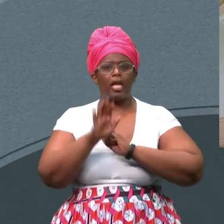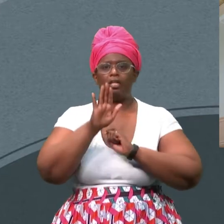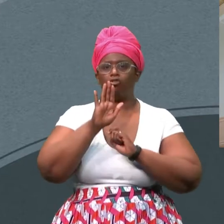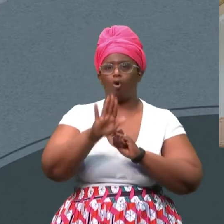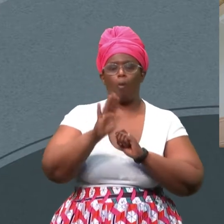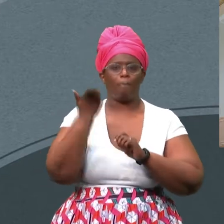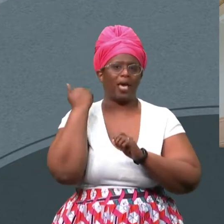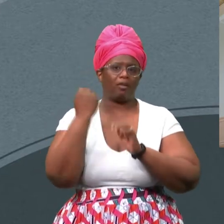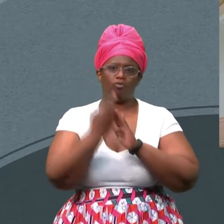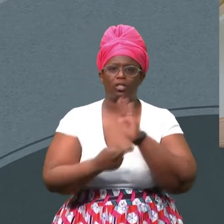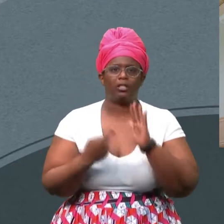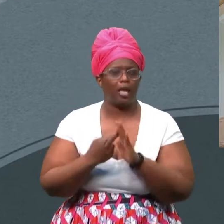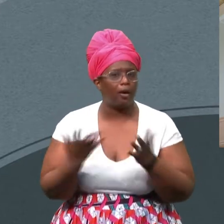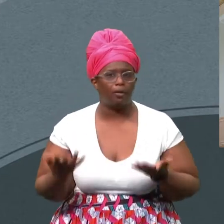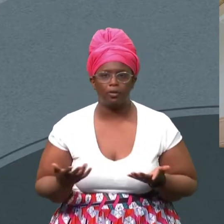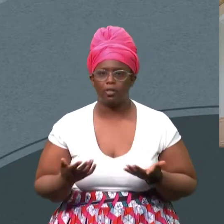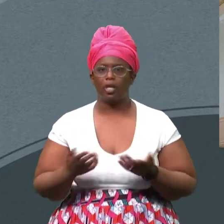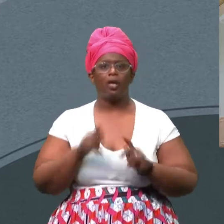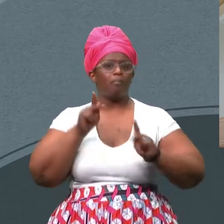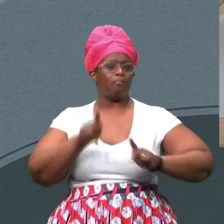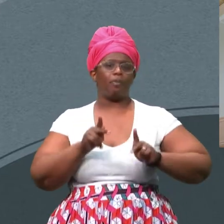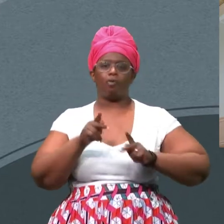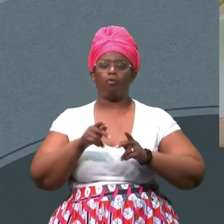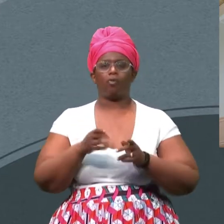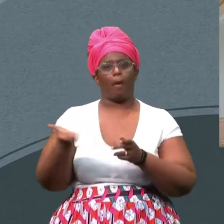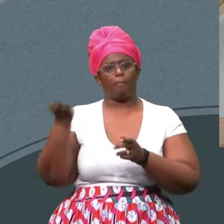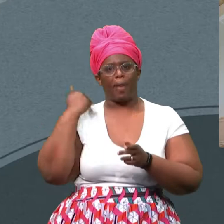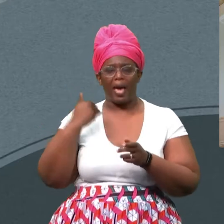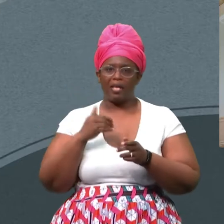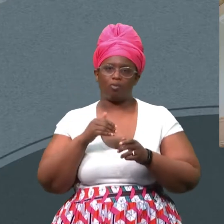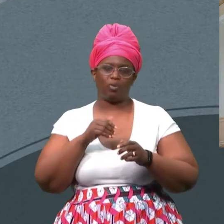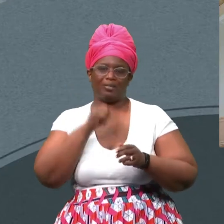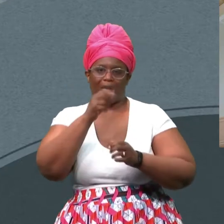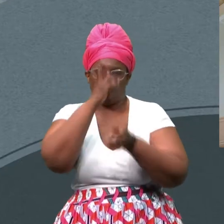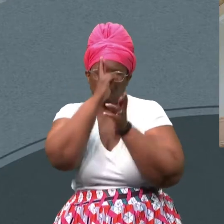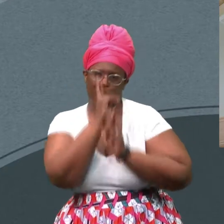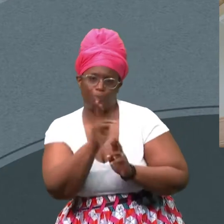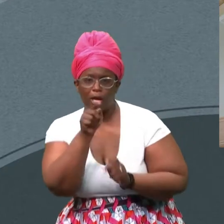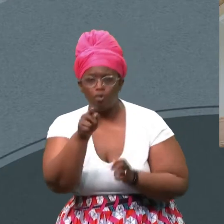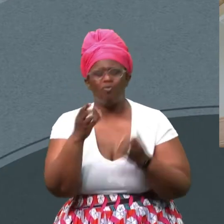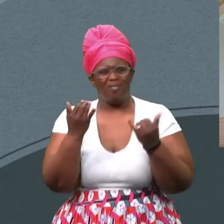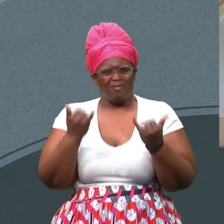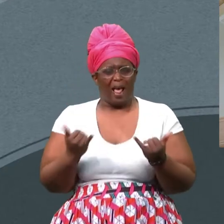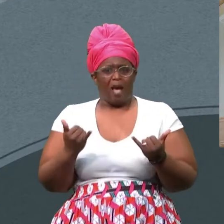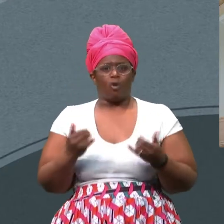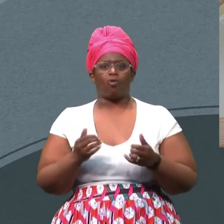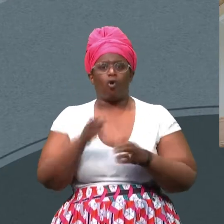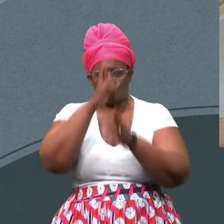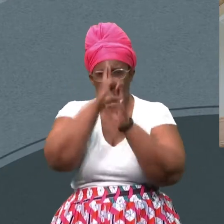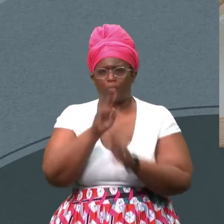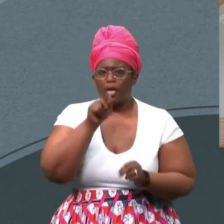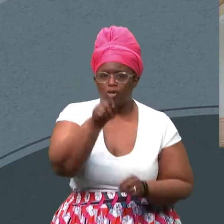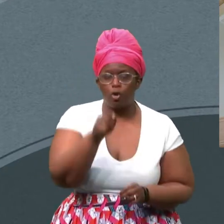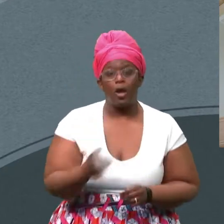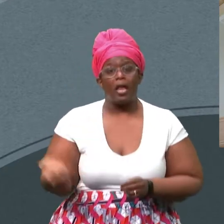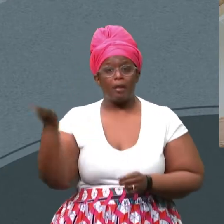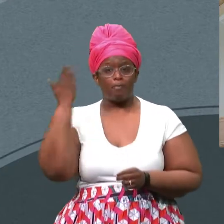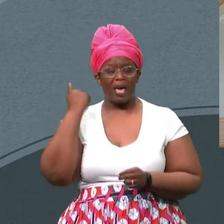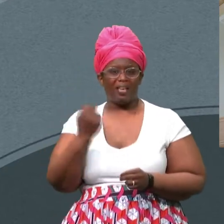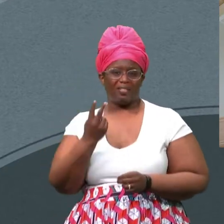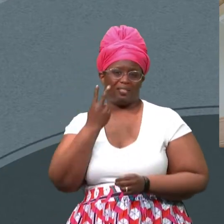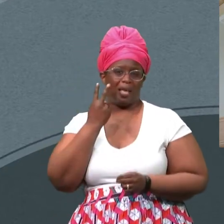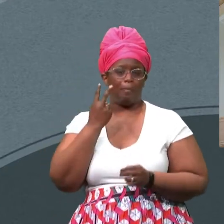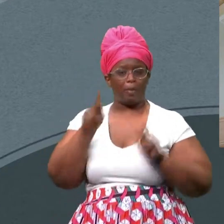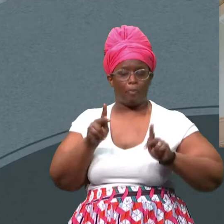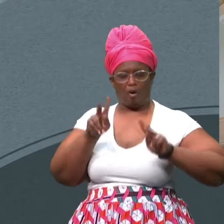to be a recovery and a respectability that's going to be reattached to your name, that people that saw you down and it's less than in